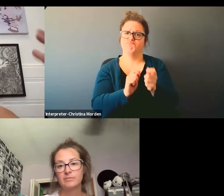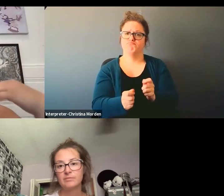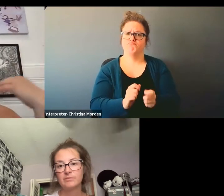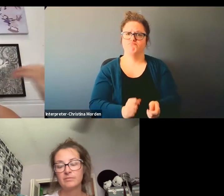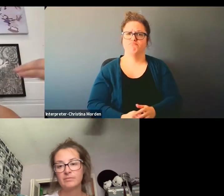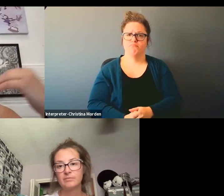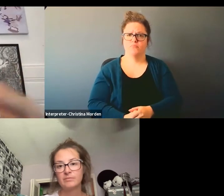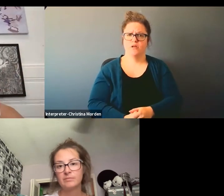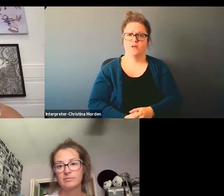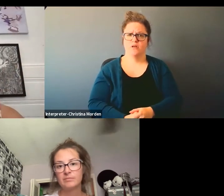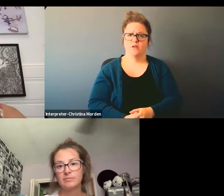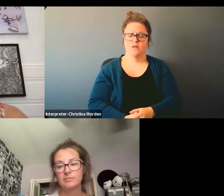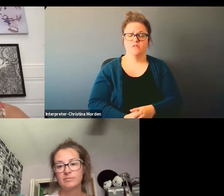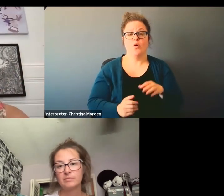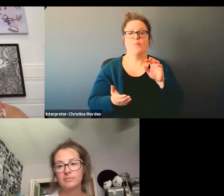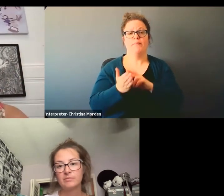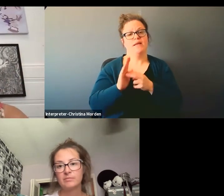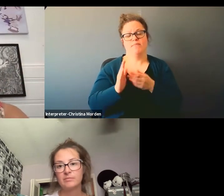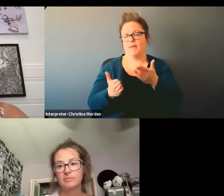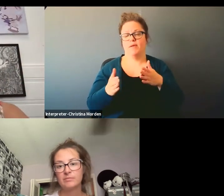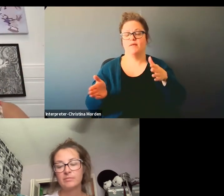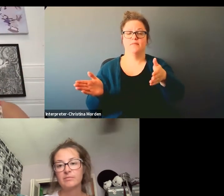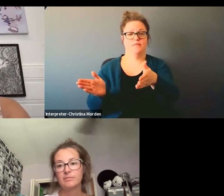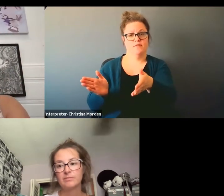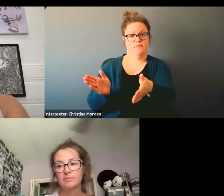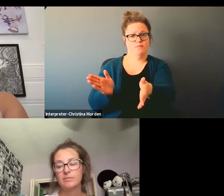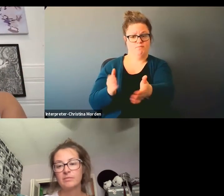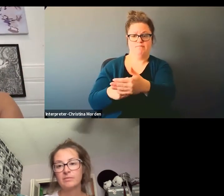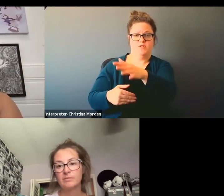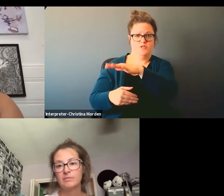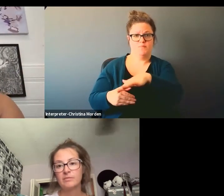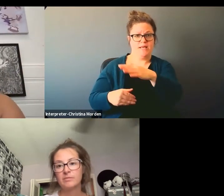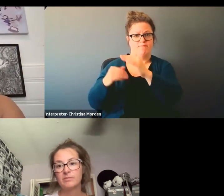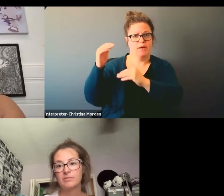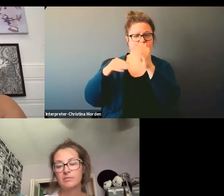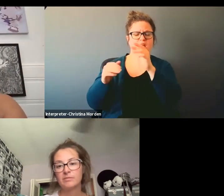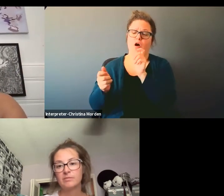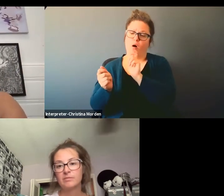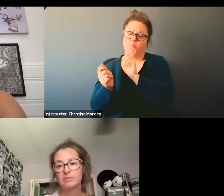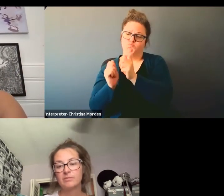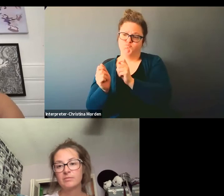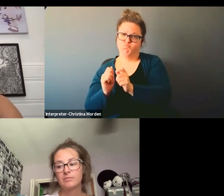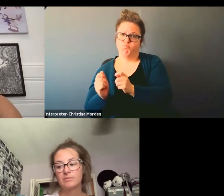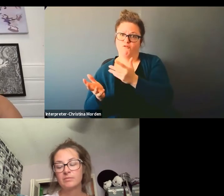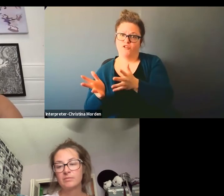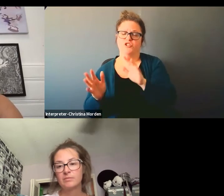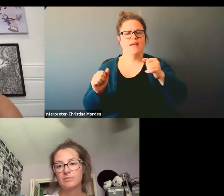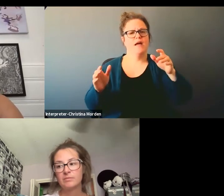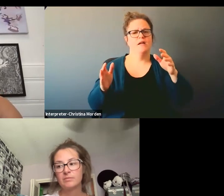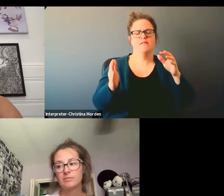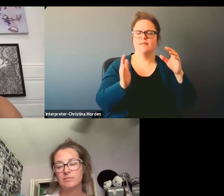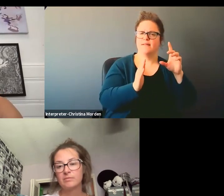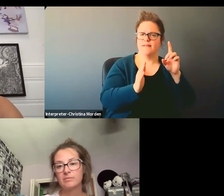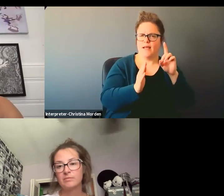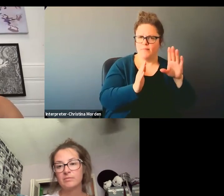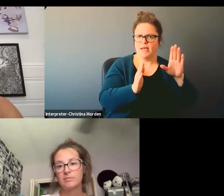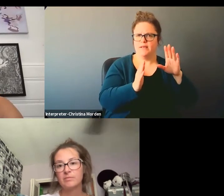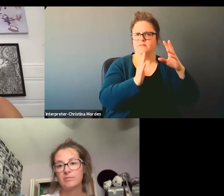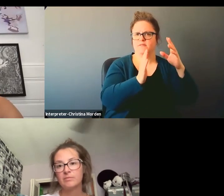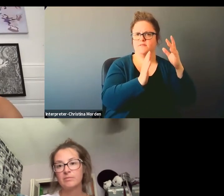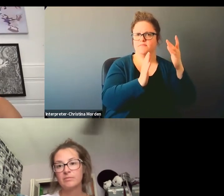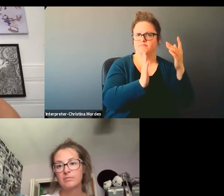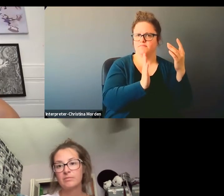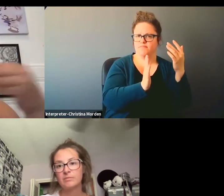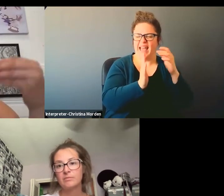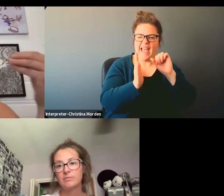back and we'll reevaluate and then we'll change it. It just makes it easier for people to, you know, to know about stuff ahead